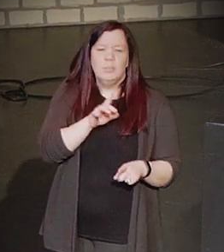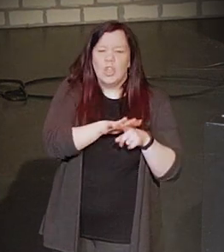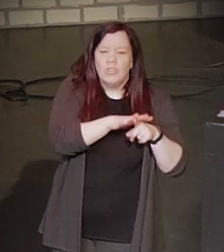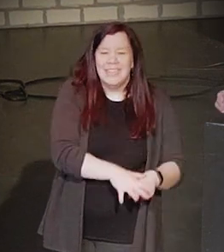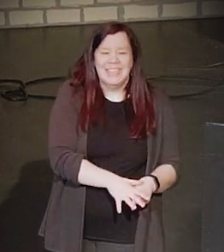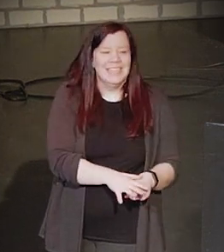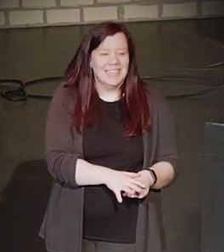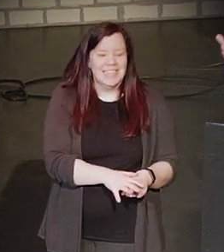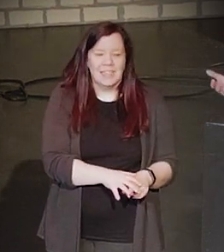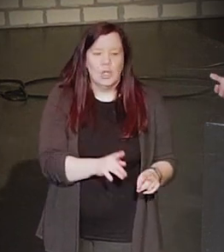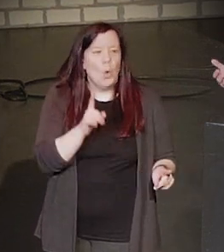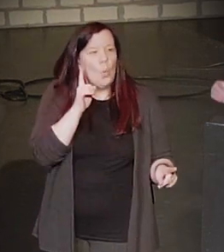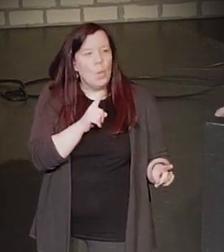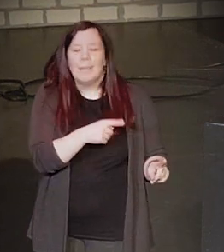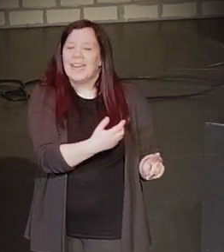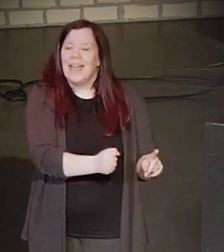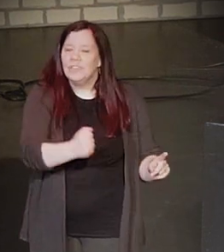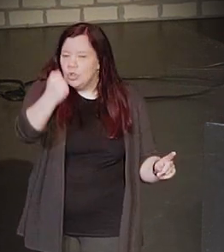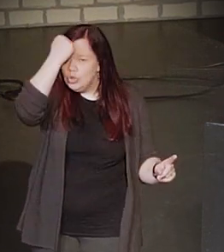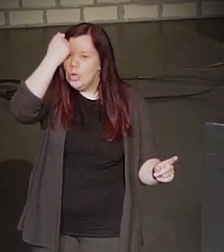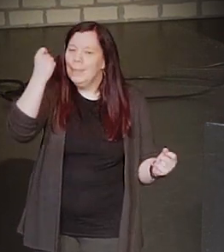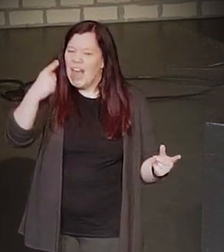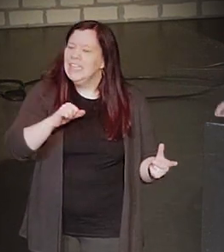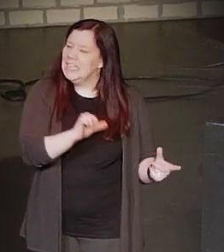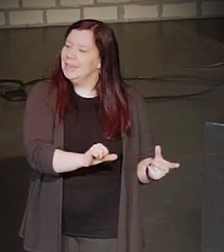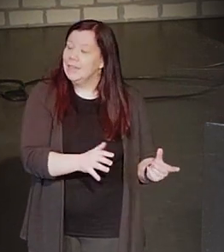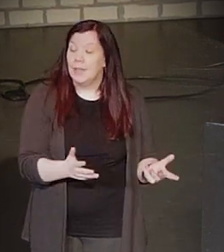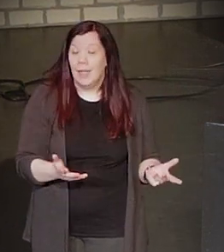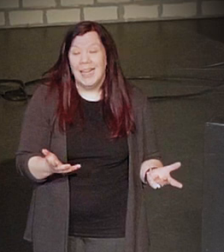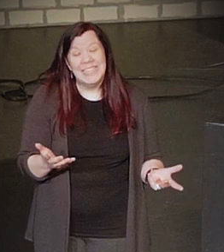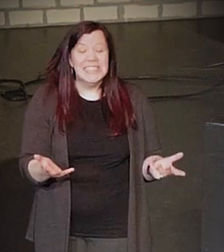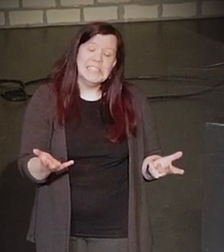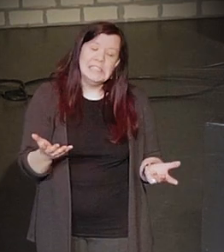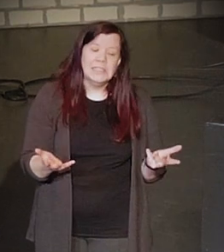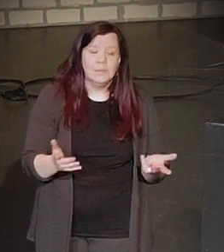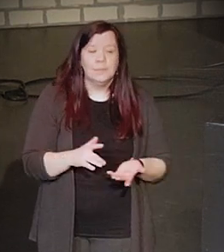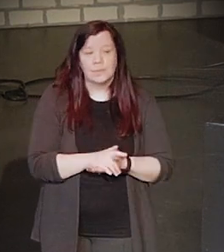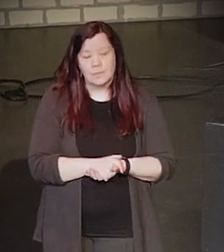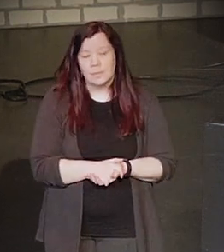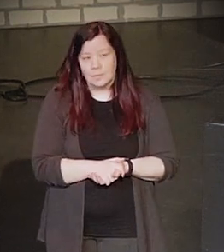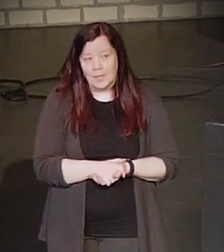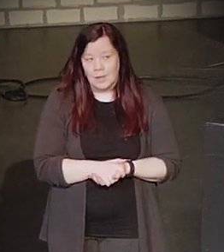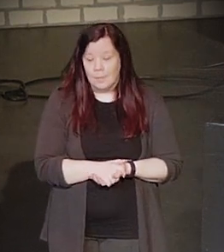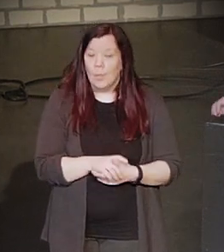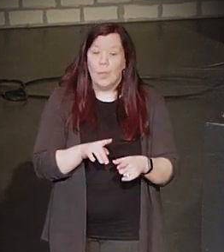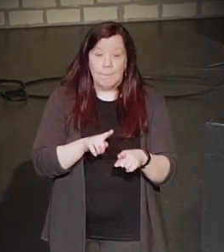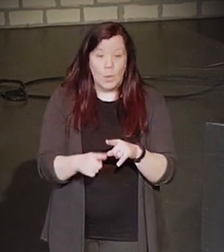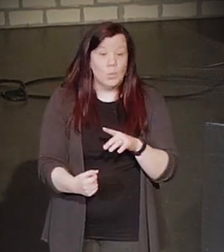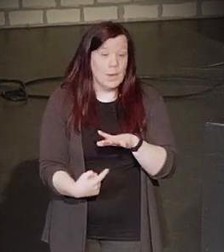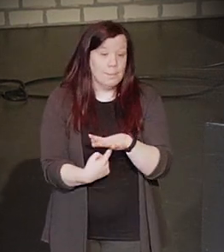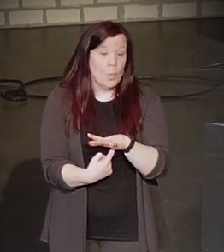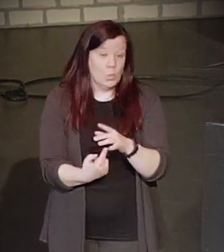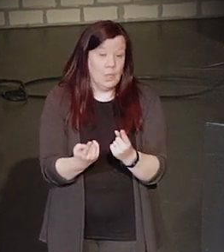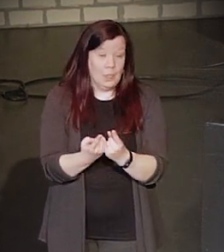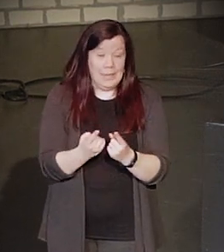are made out to only have ridiculous ideas. But I think crucially, fundamentally, foremost in people's